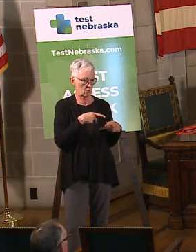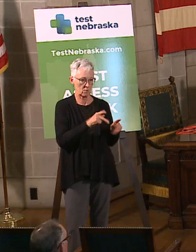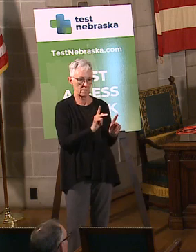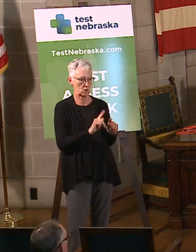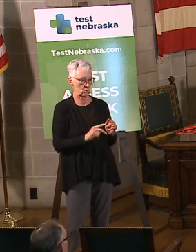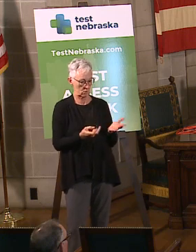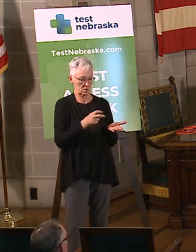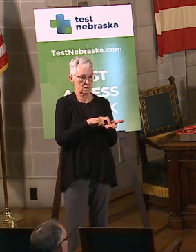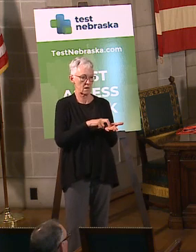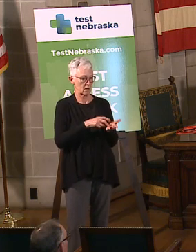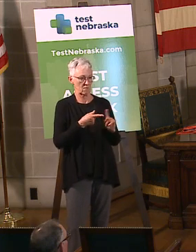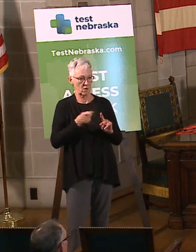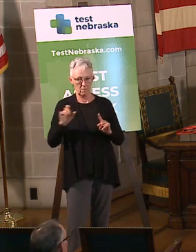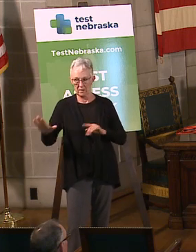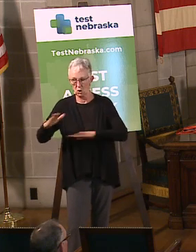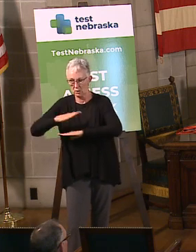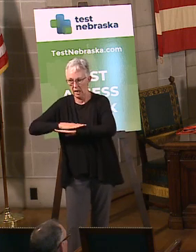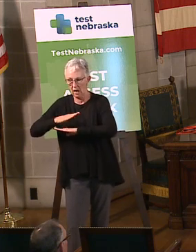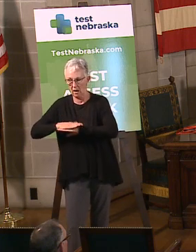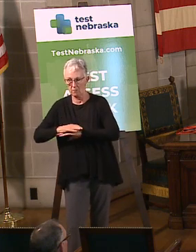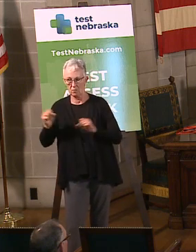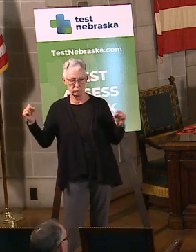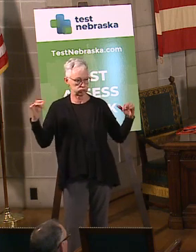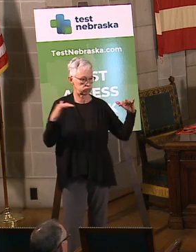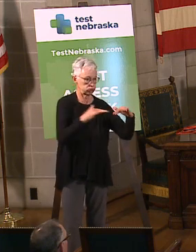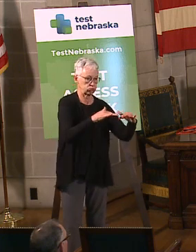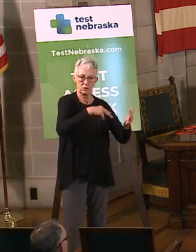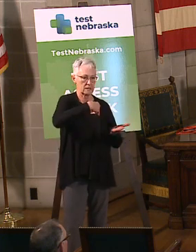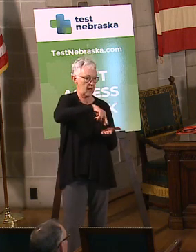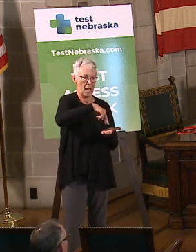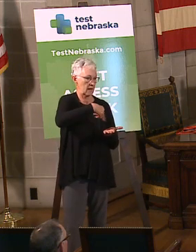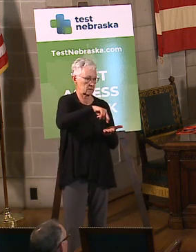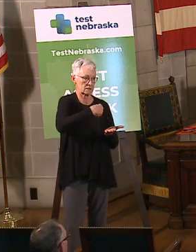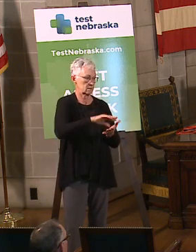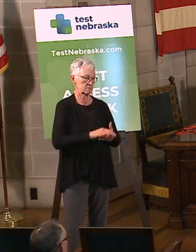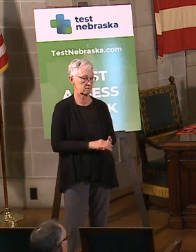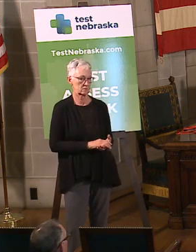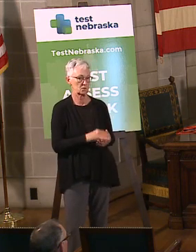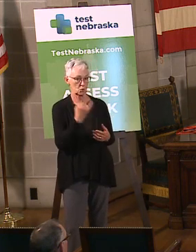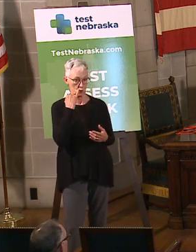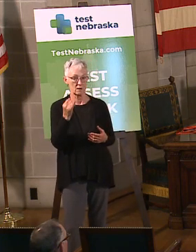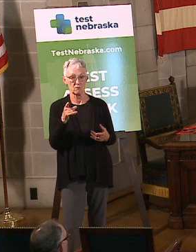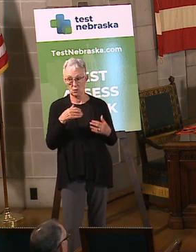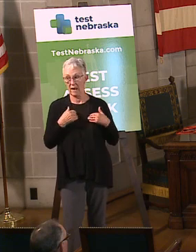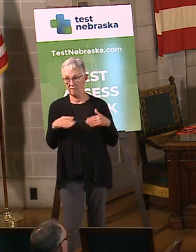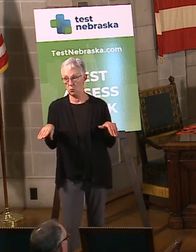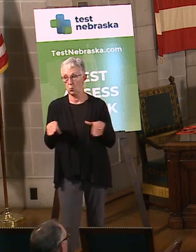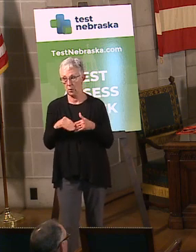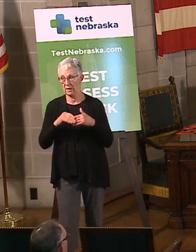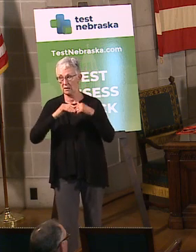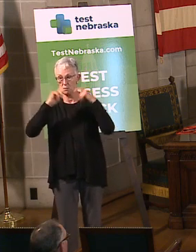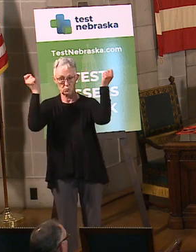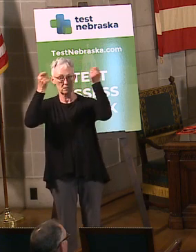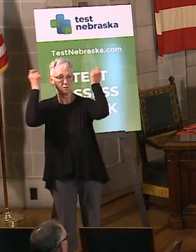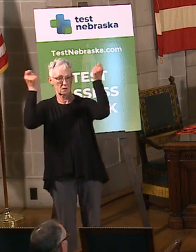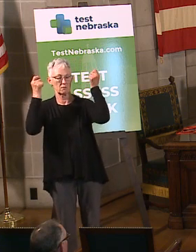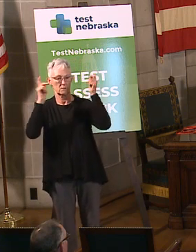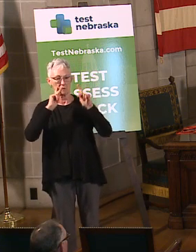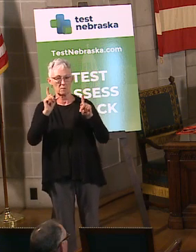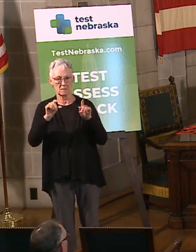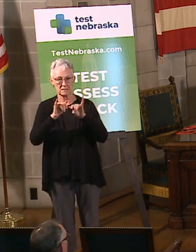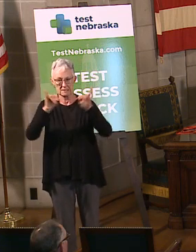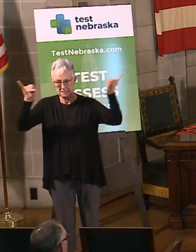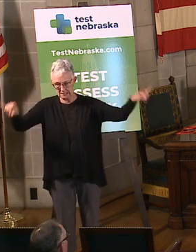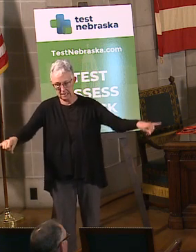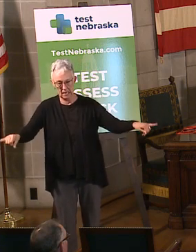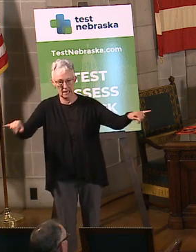this will be something where everybody's going to, if you're going to go have a wedding reception, people will have to remain at their tables, again, to preserve that